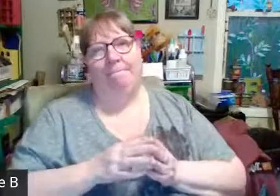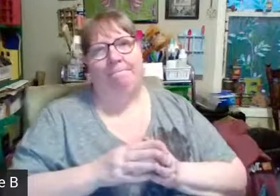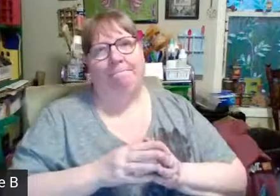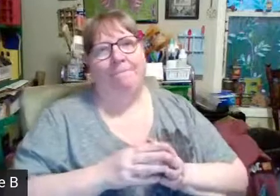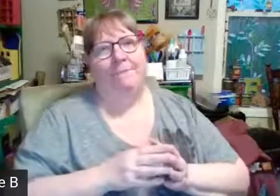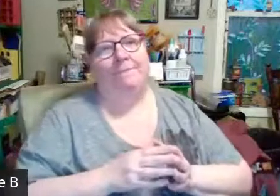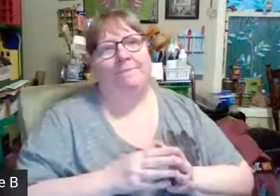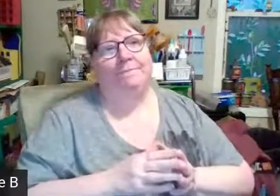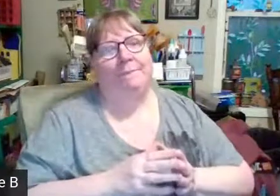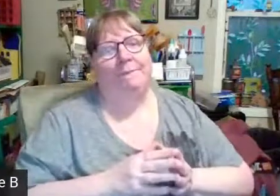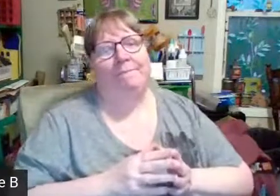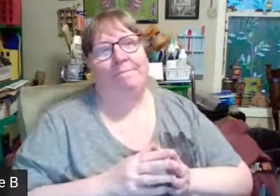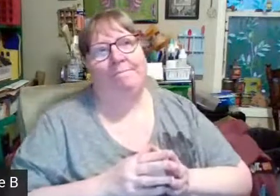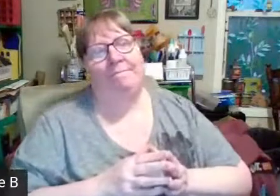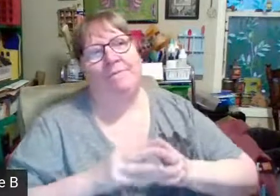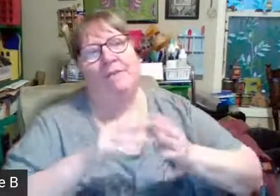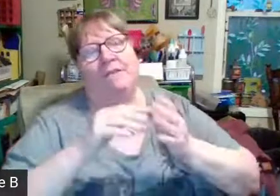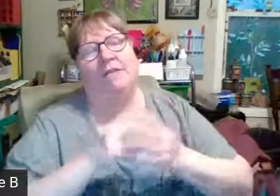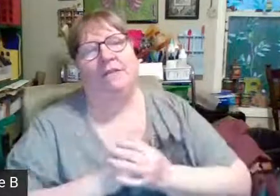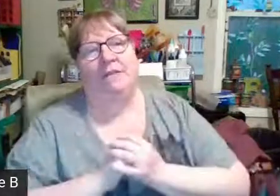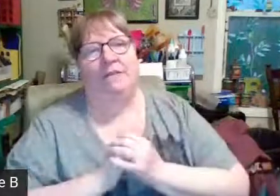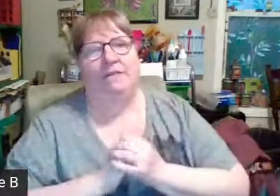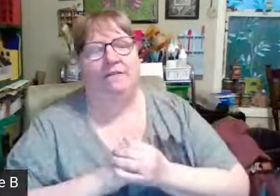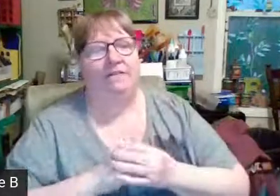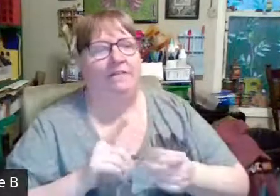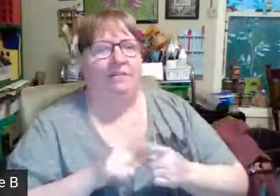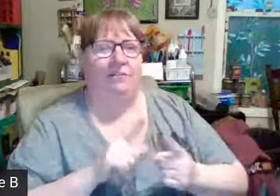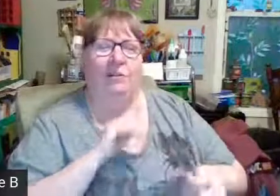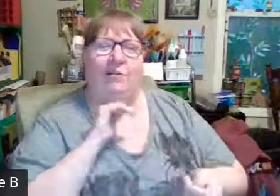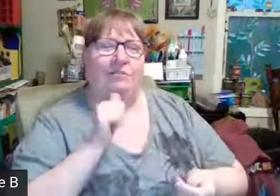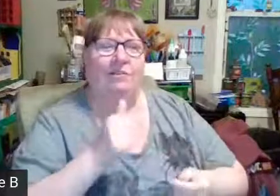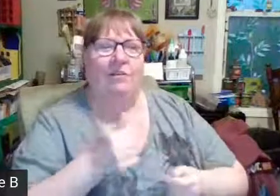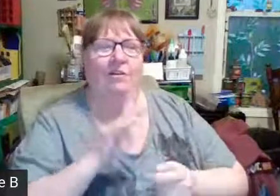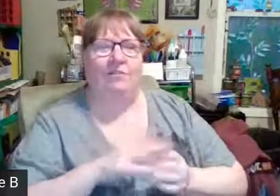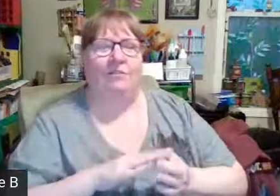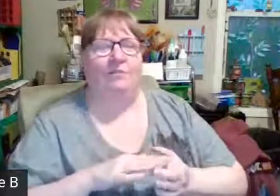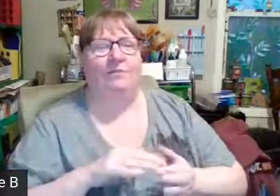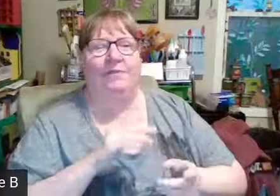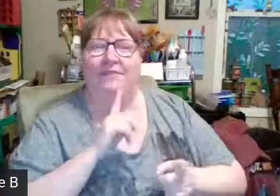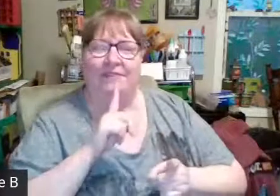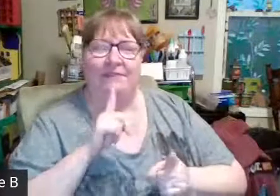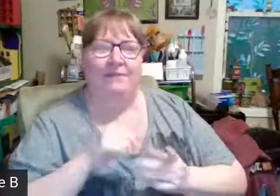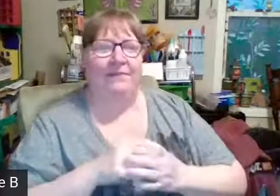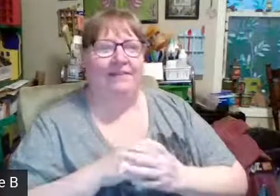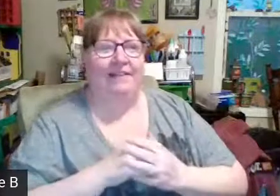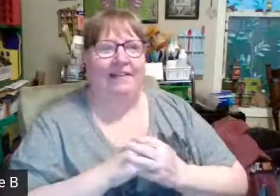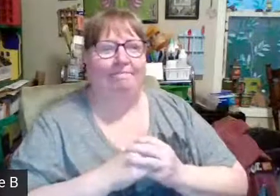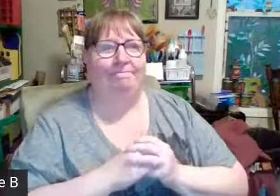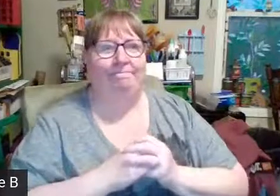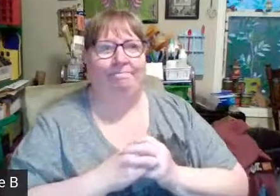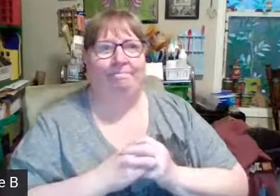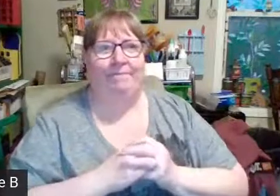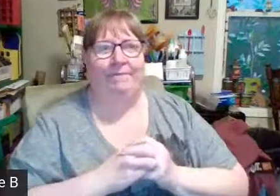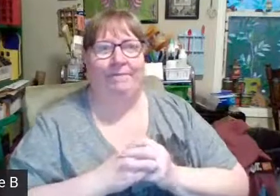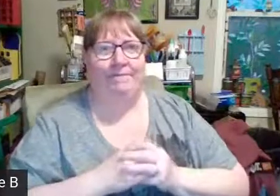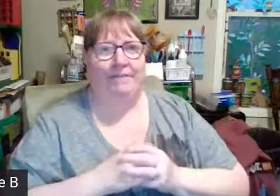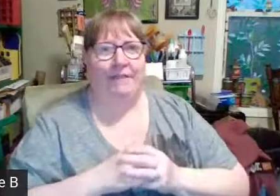have to say that, because it has happened. And so we had to go make some rule changes associated with that, because we want to make sure that